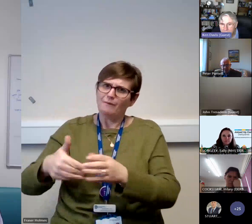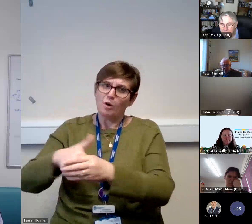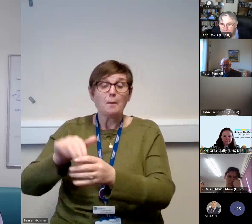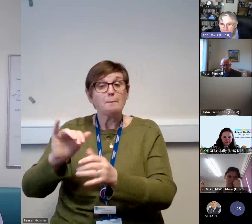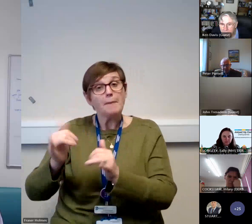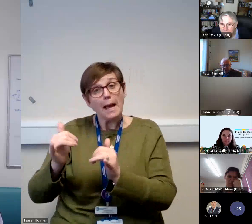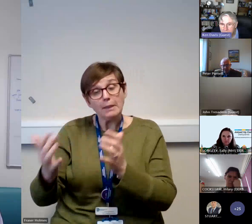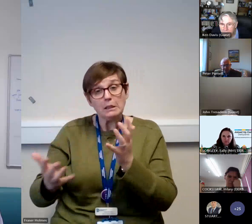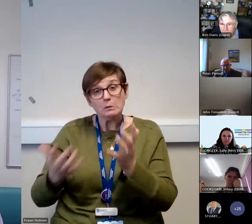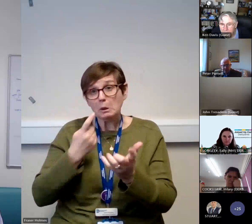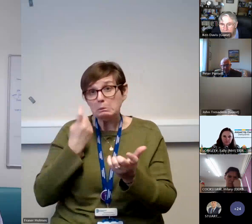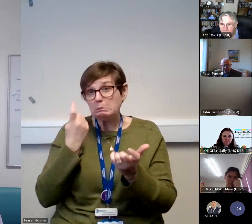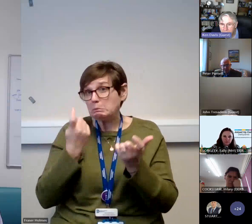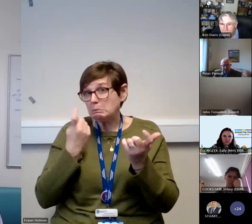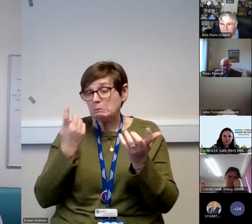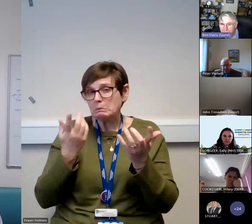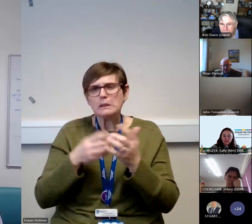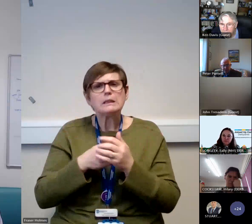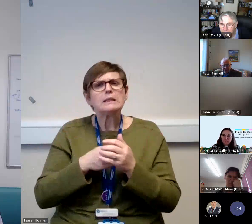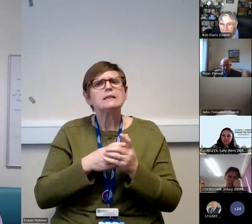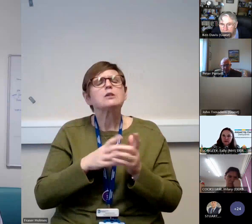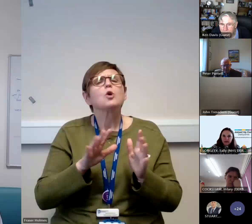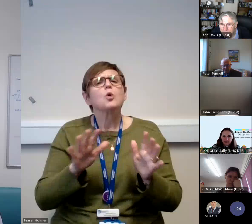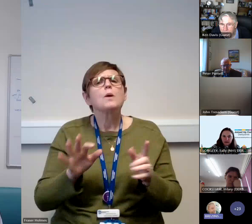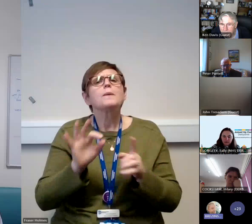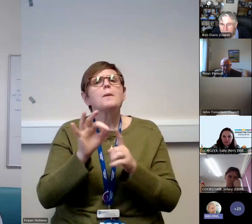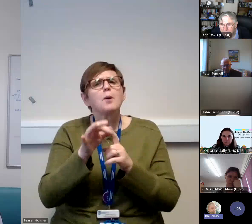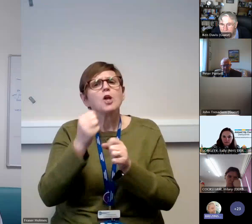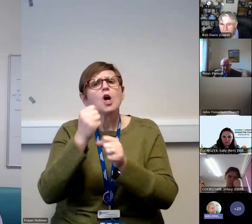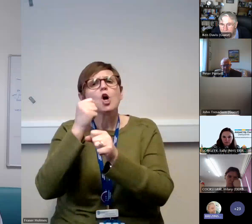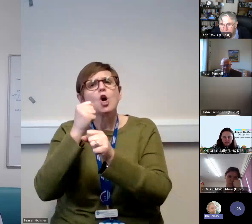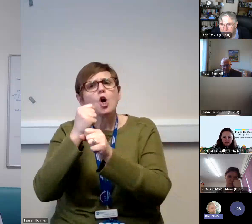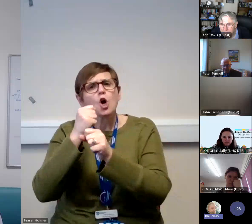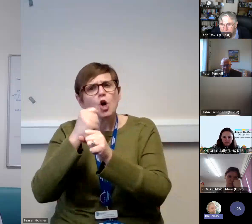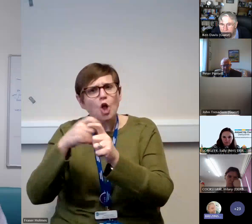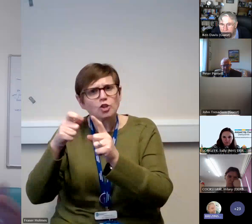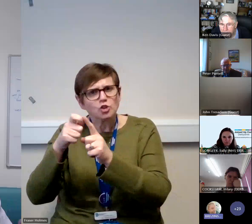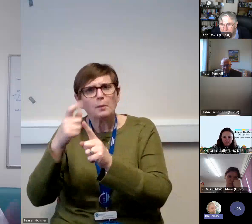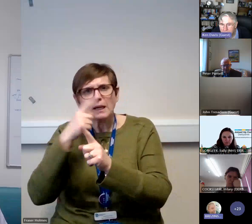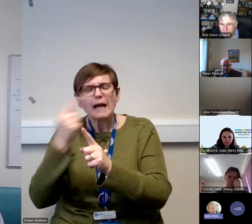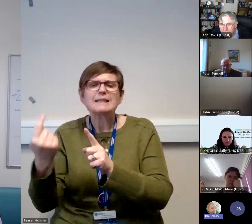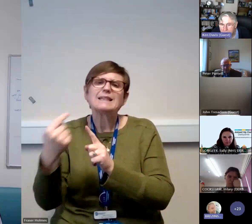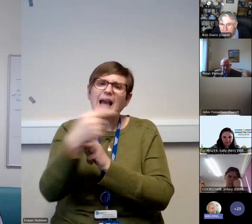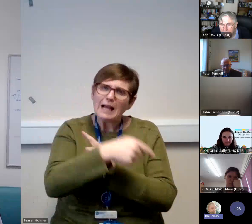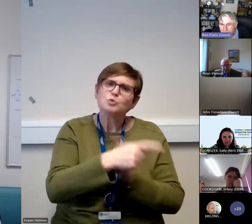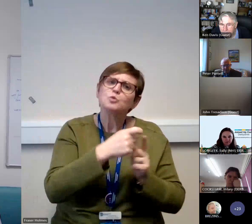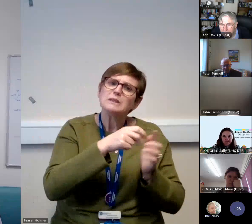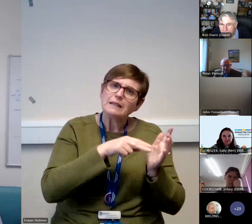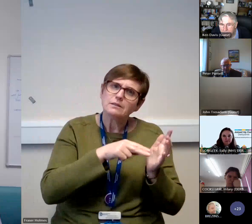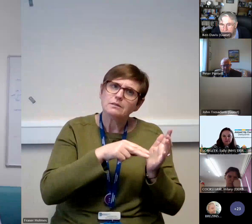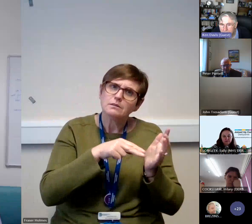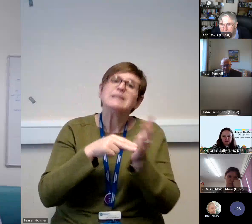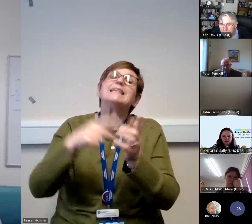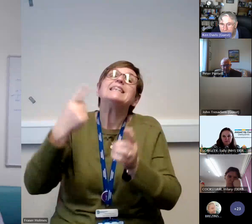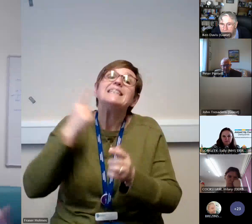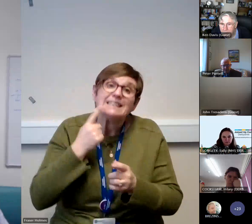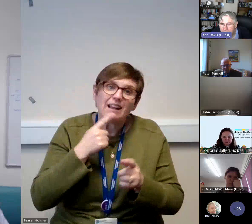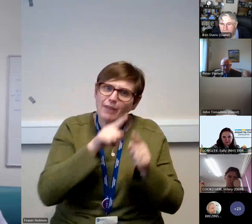and look sorry, at. the point was that Glossop and High Peak residents could get to Denton easier than the rest.